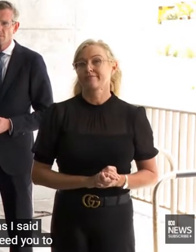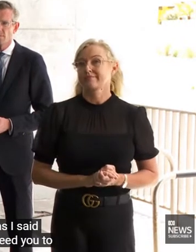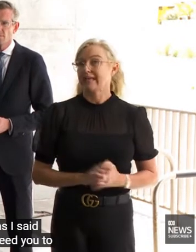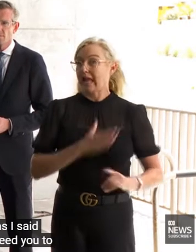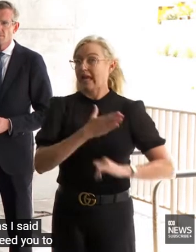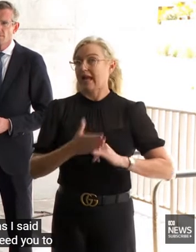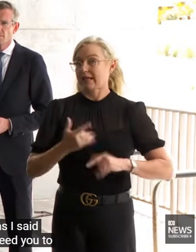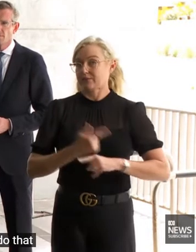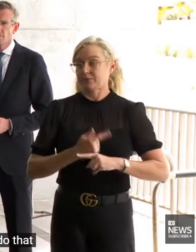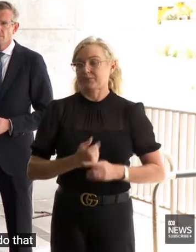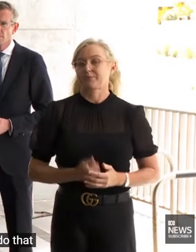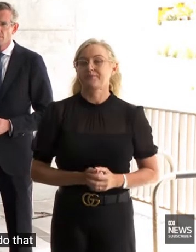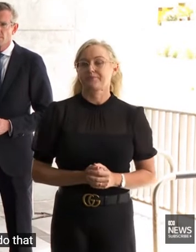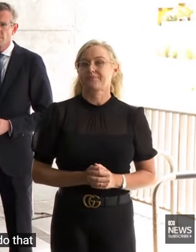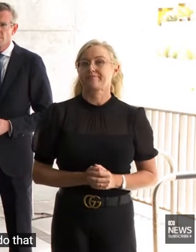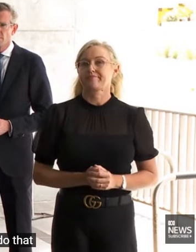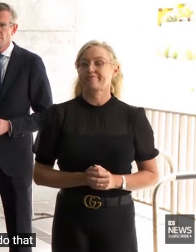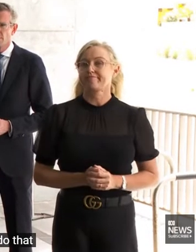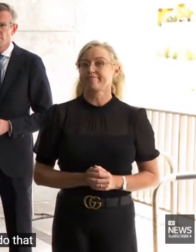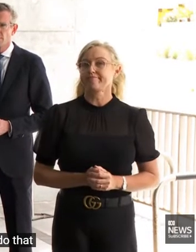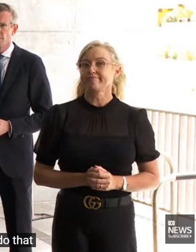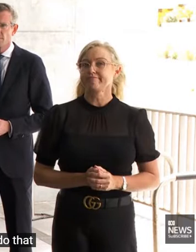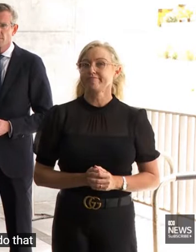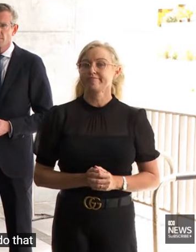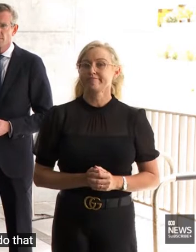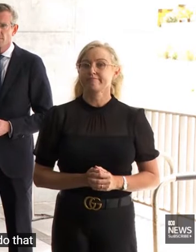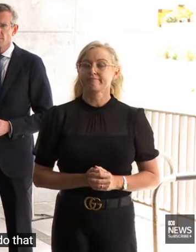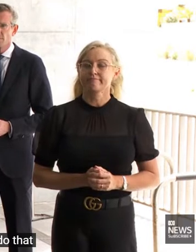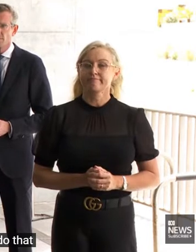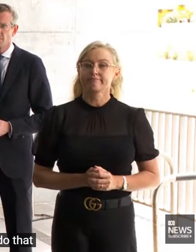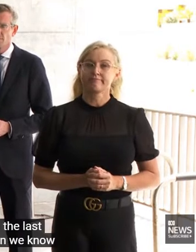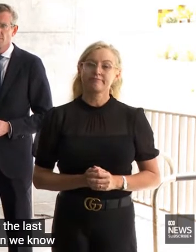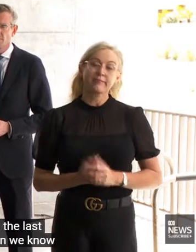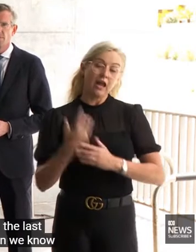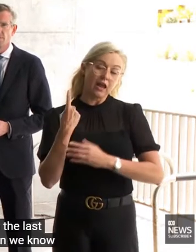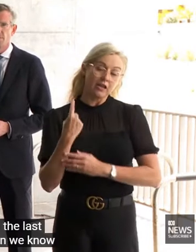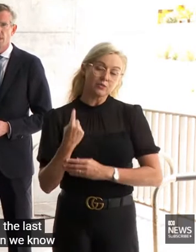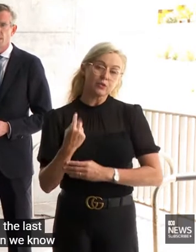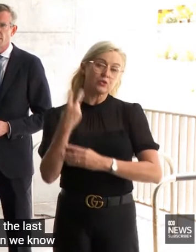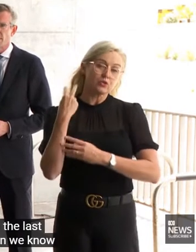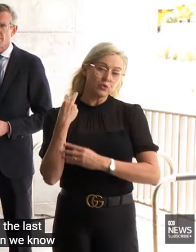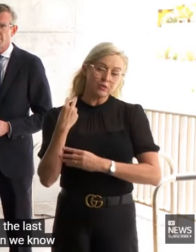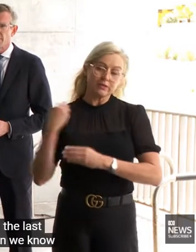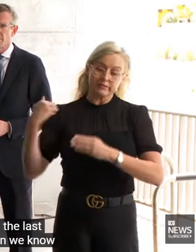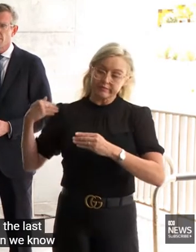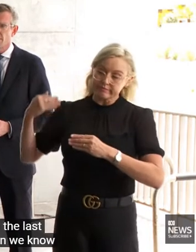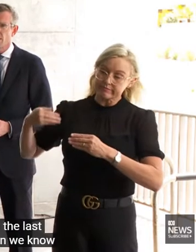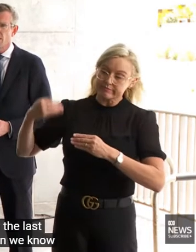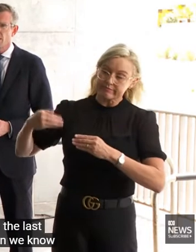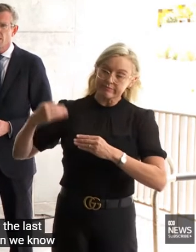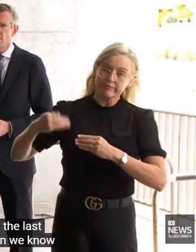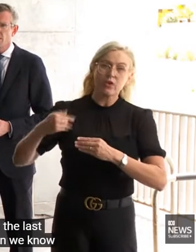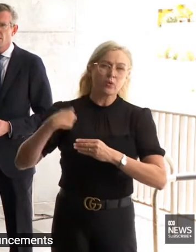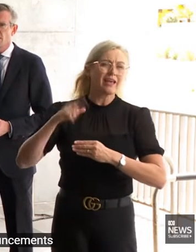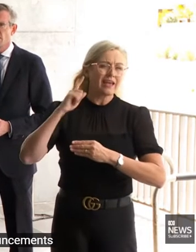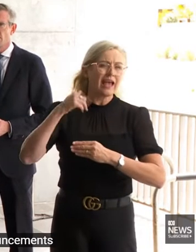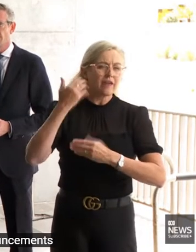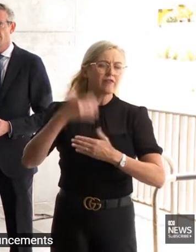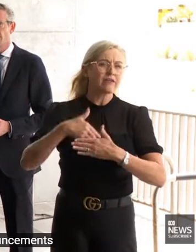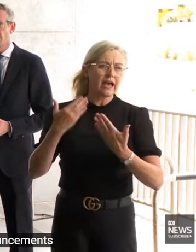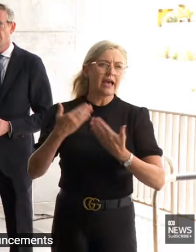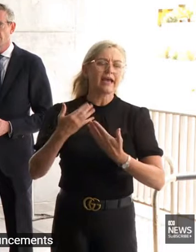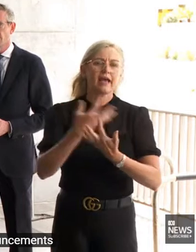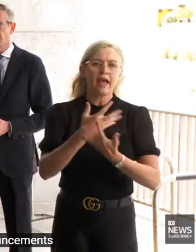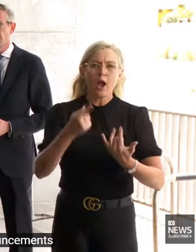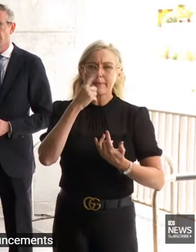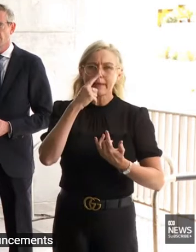message. In the last couple of weeks, I mean, we know we get the daily announcements on how many people are in ICU, but I want to stress